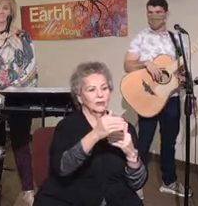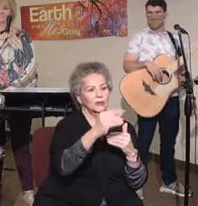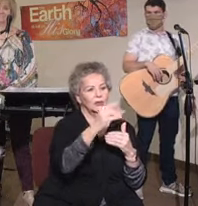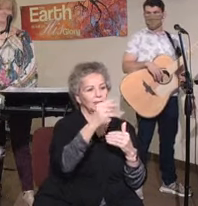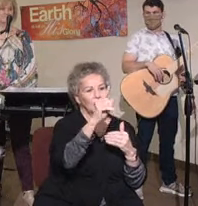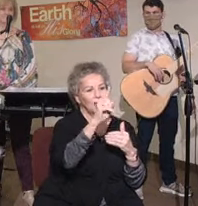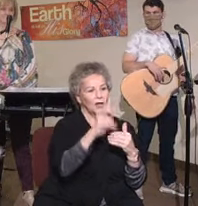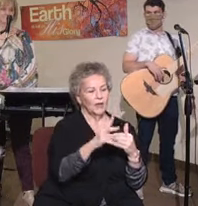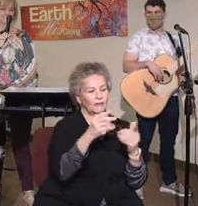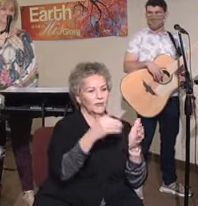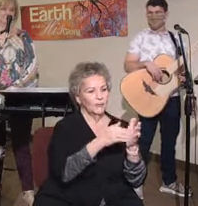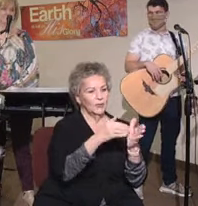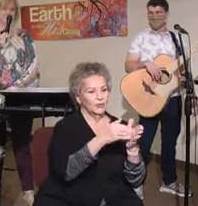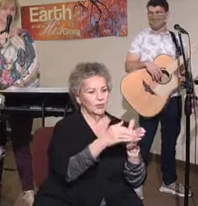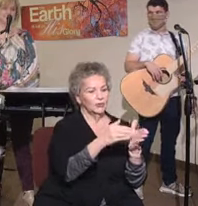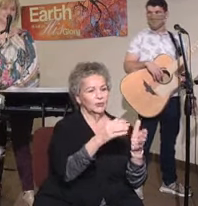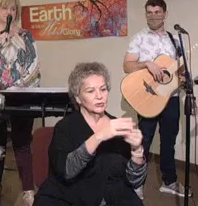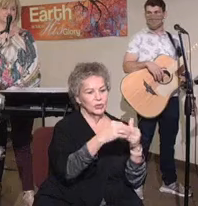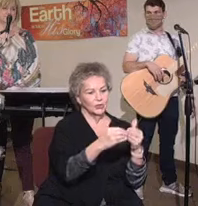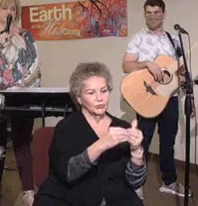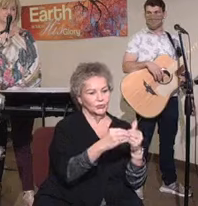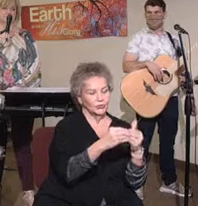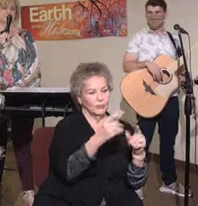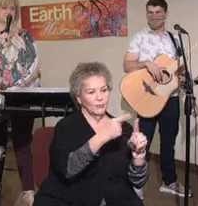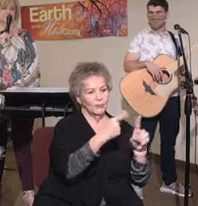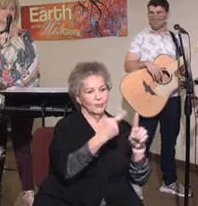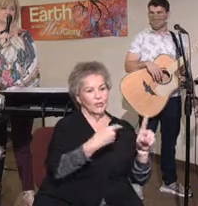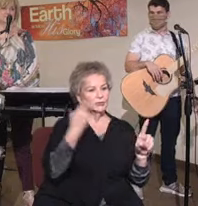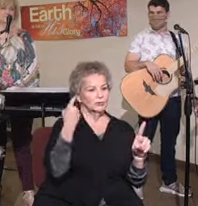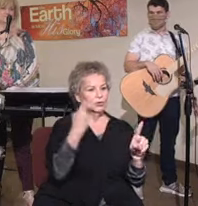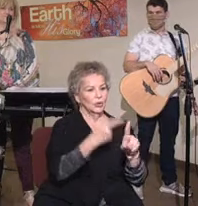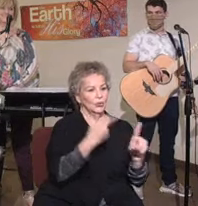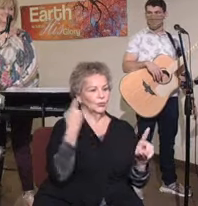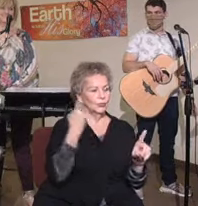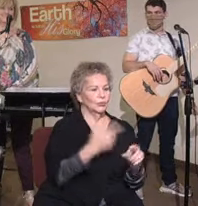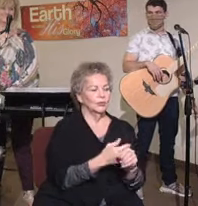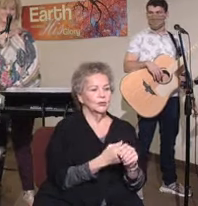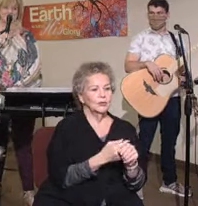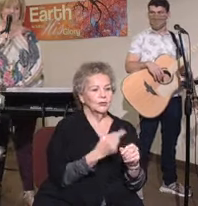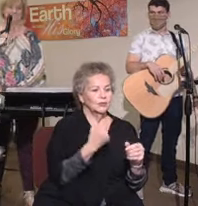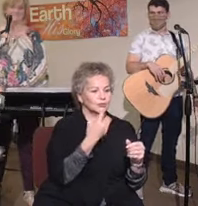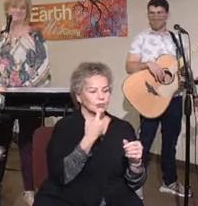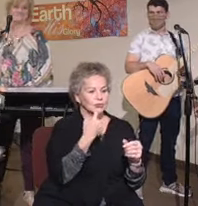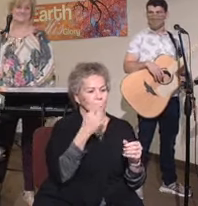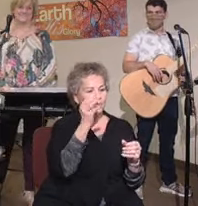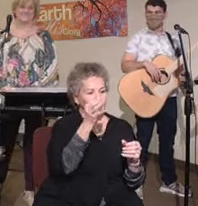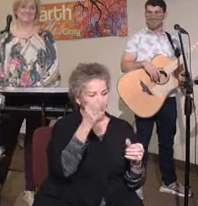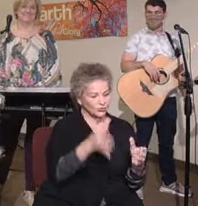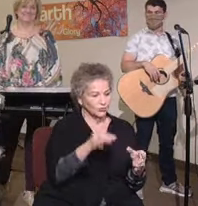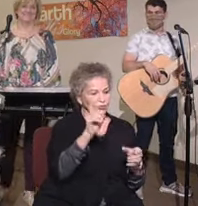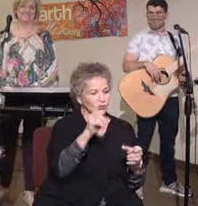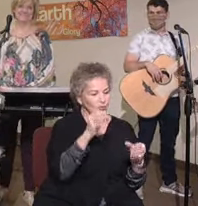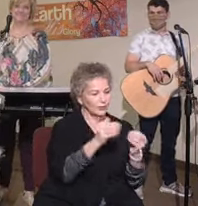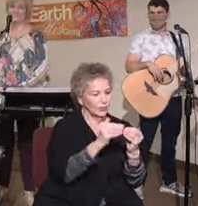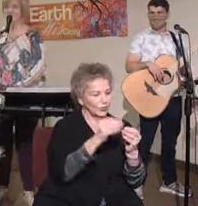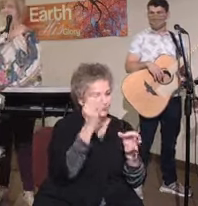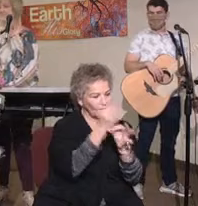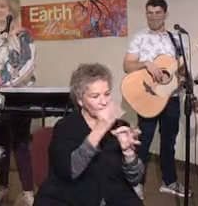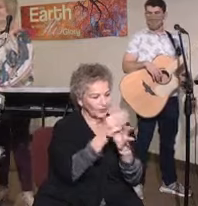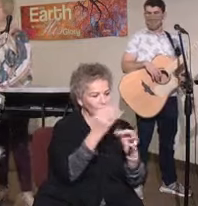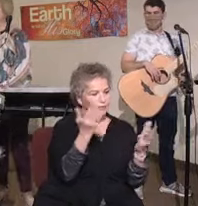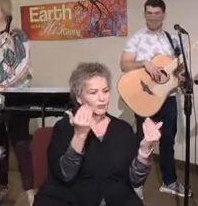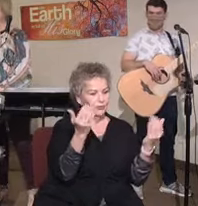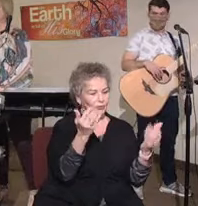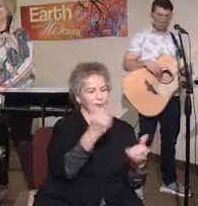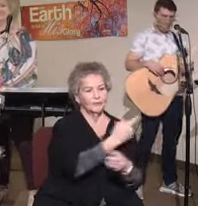So you just say, Pastor, you need a little more faith. Come on, tell me. Pastor, you need a little more faith. Everybody